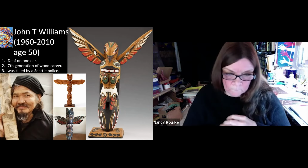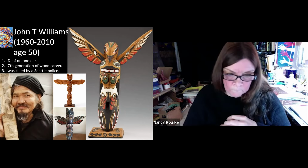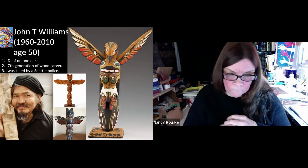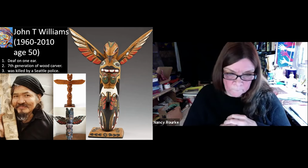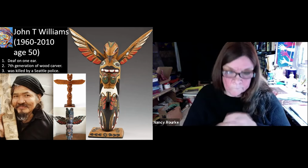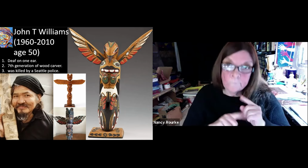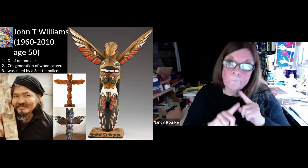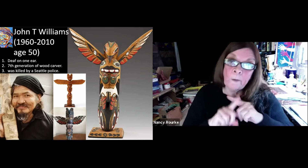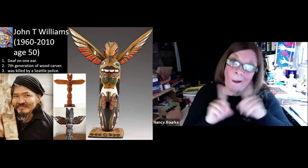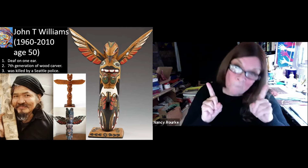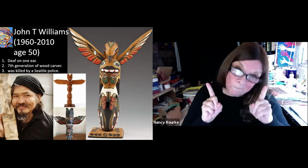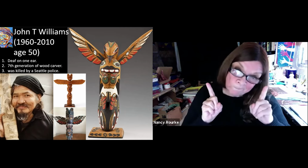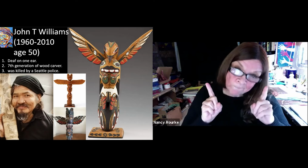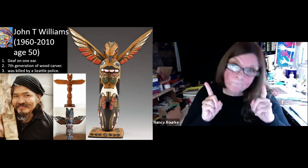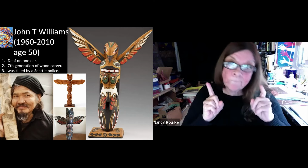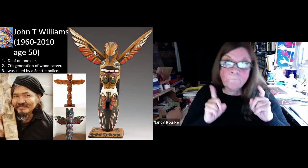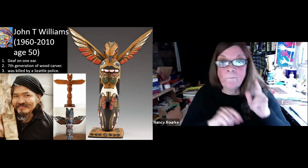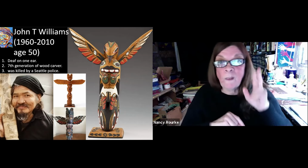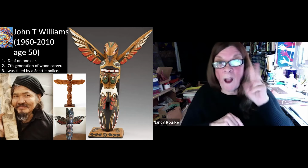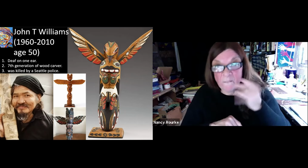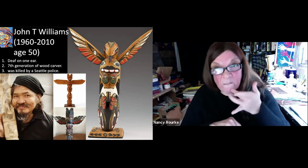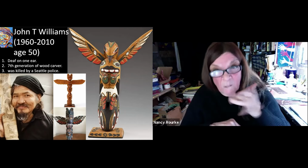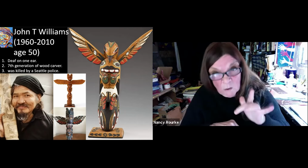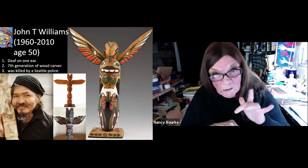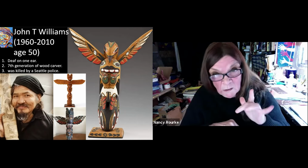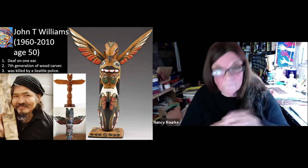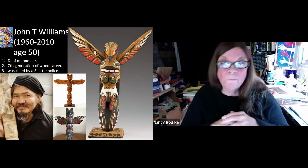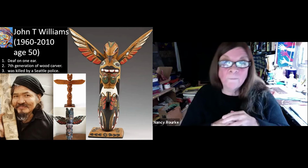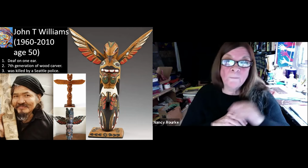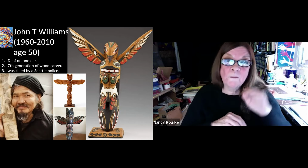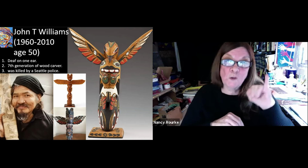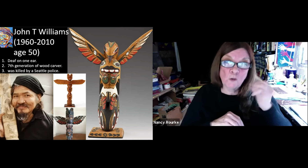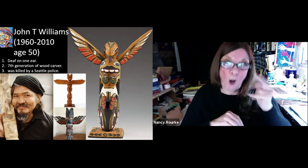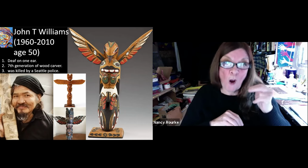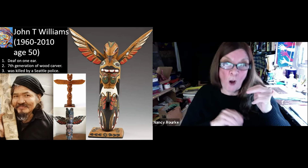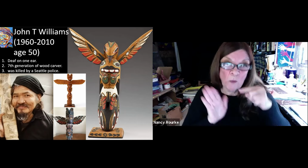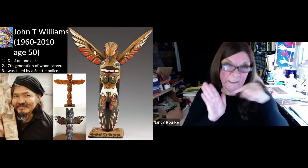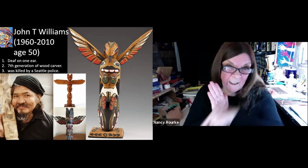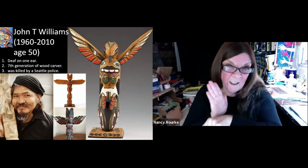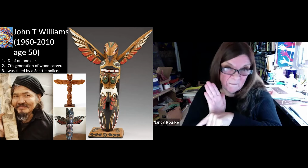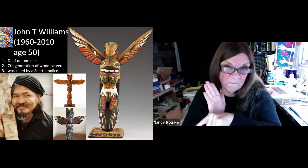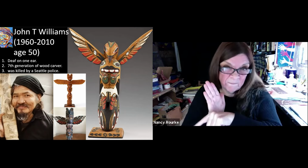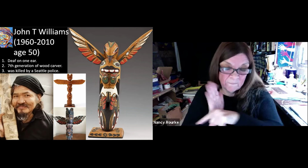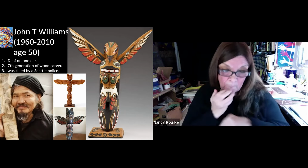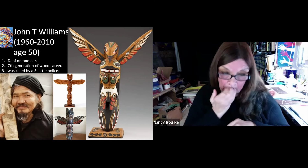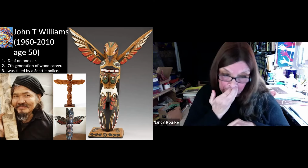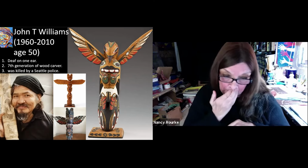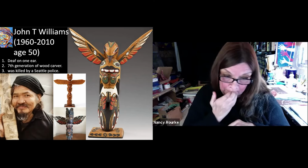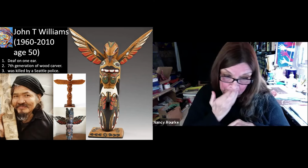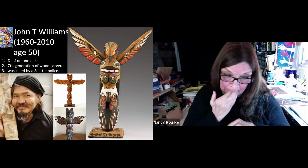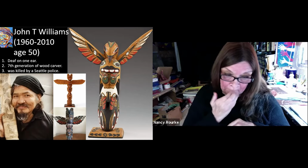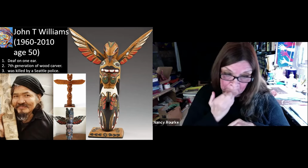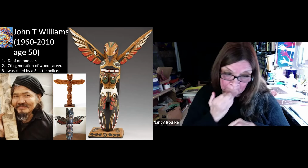And Rick, of course, cared dearly for his brother. However, there is an unfortunate turn